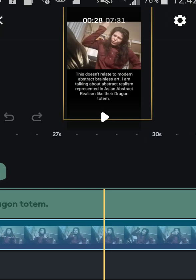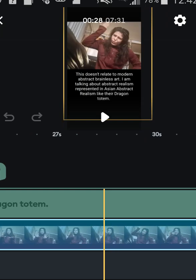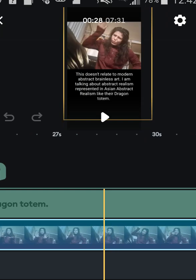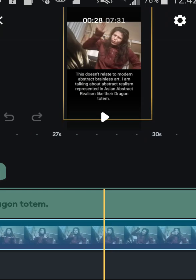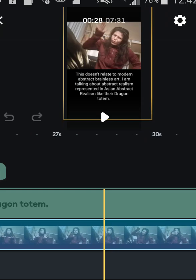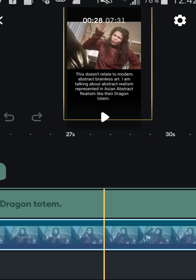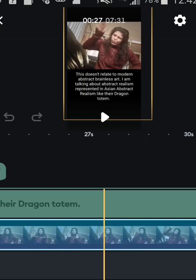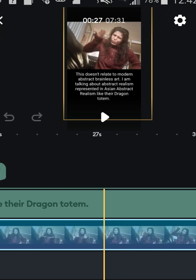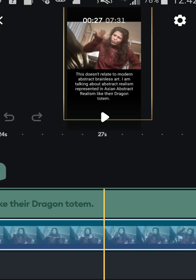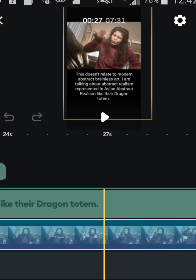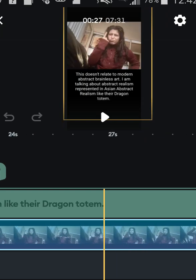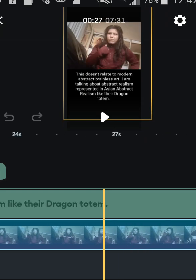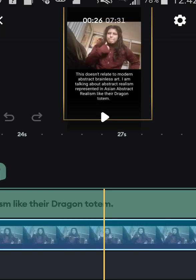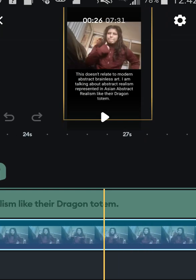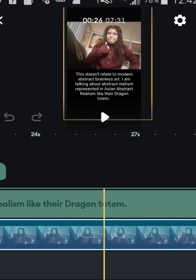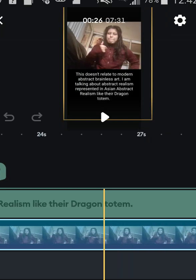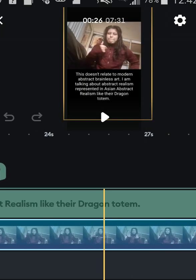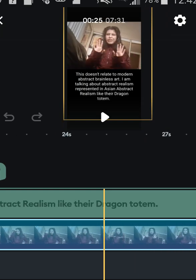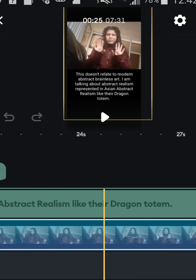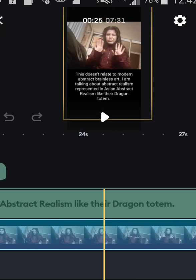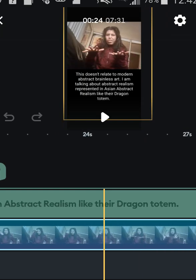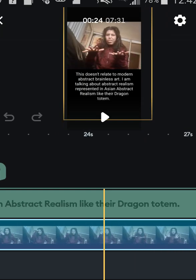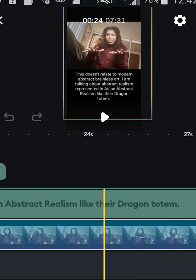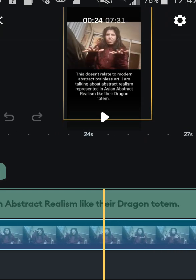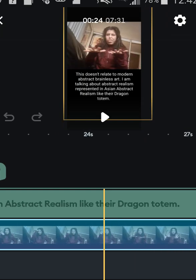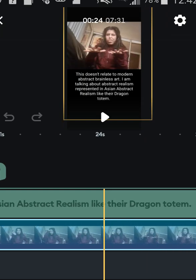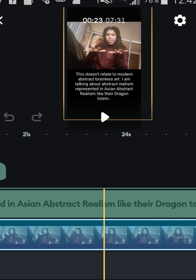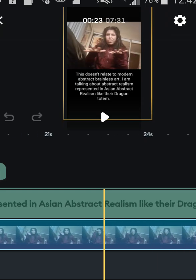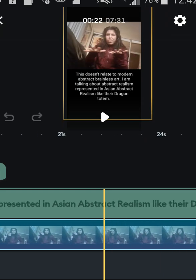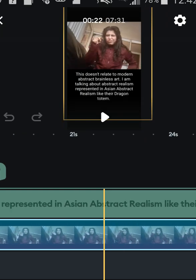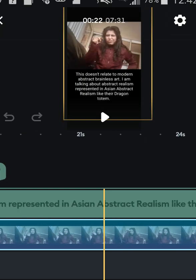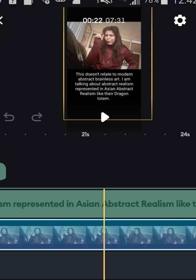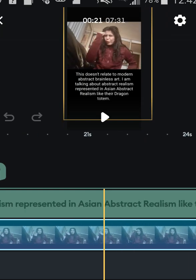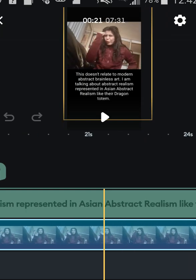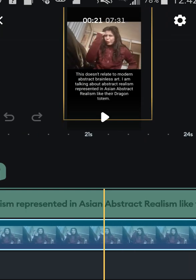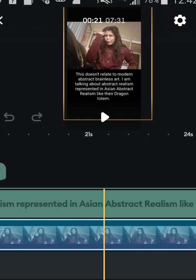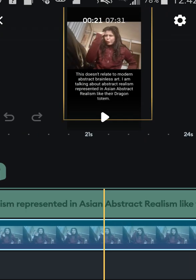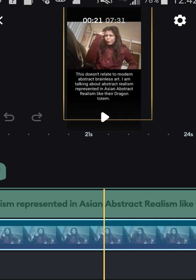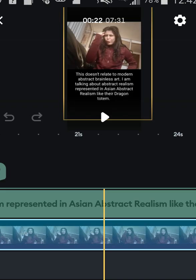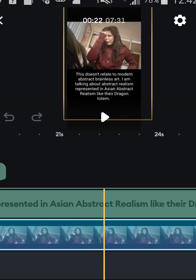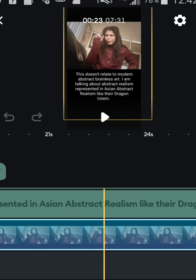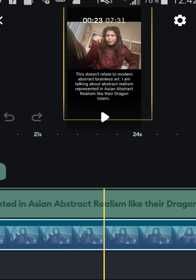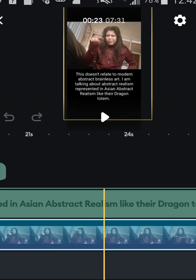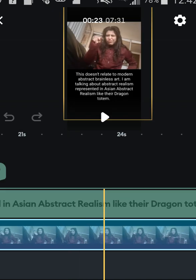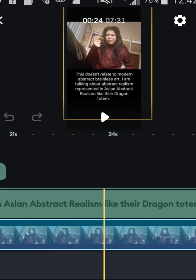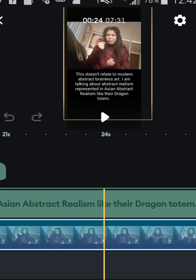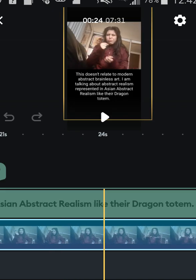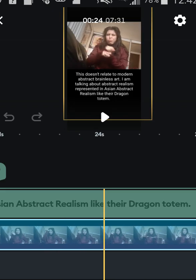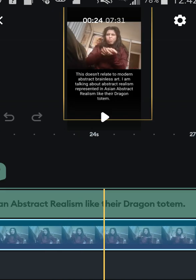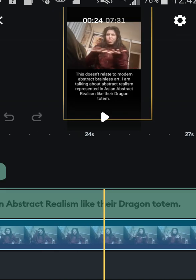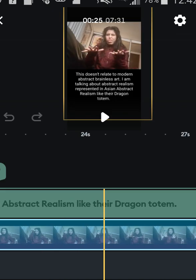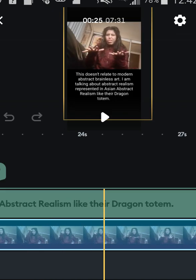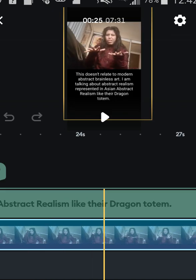but it relates to Asia and the modern